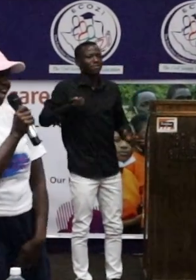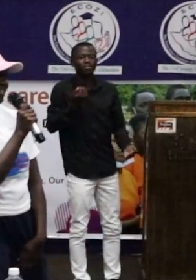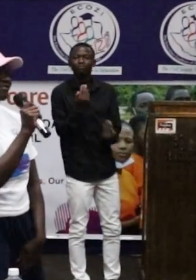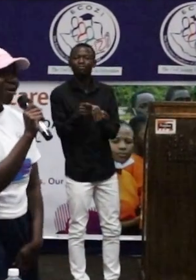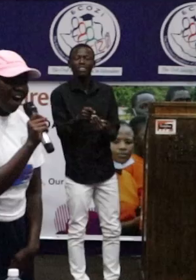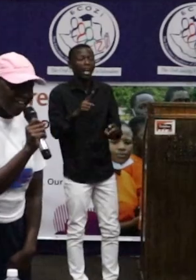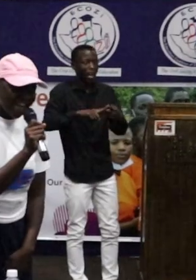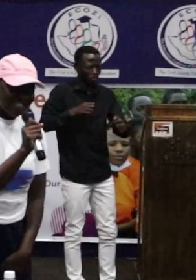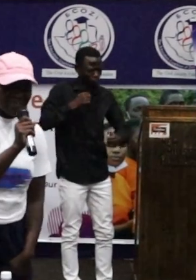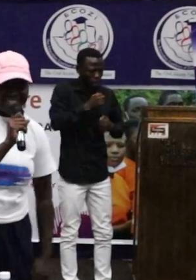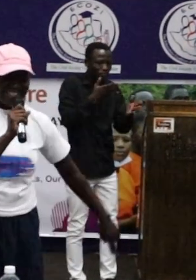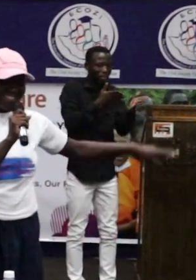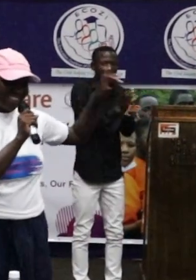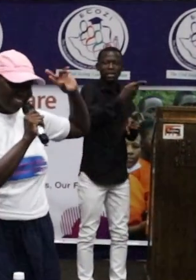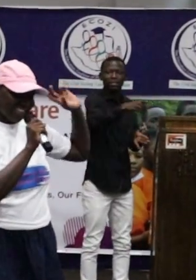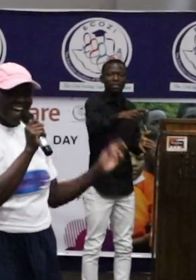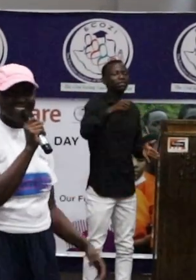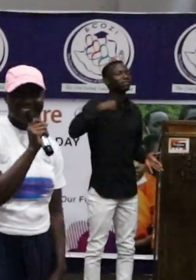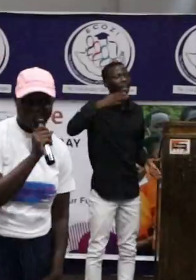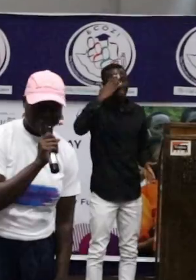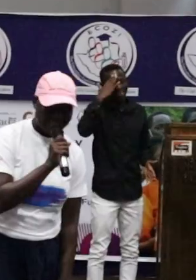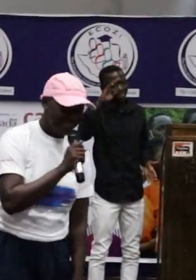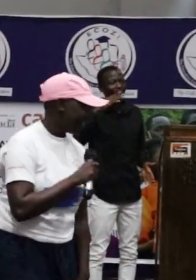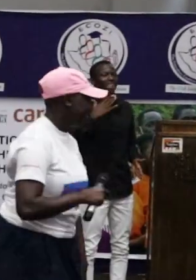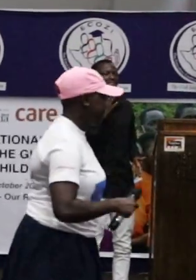girl child, and fight for our rights. With this, I salute you.